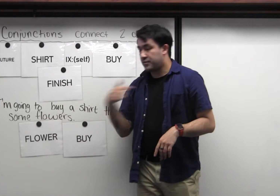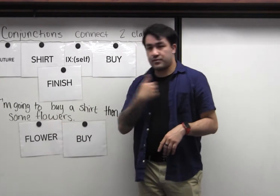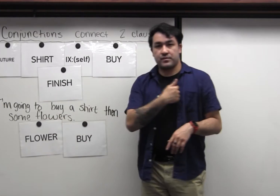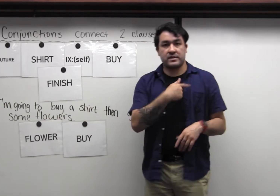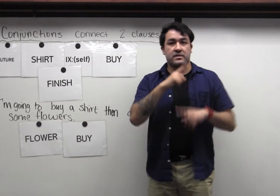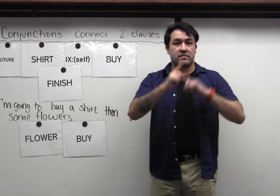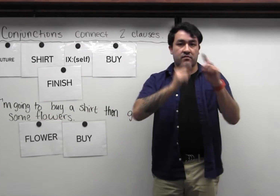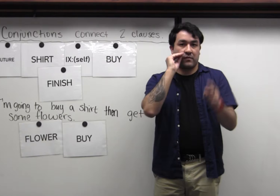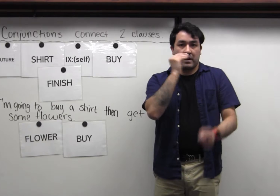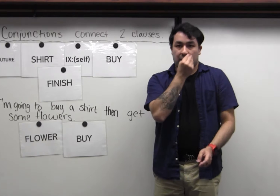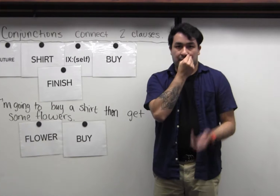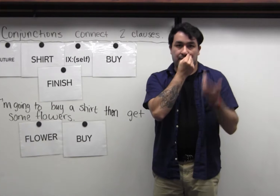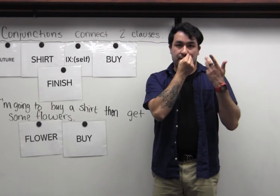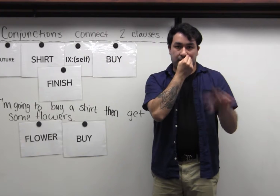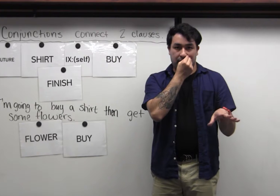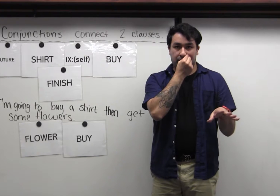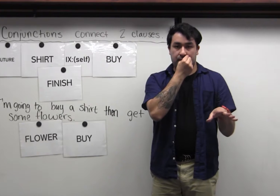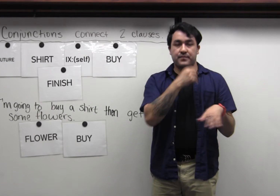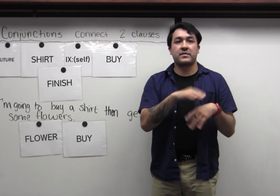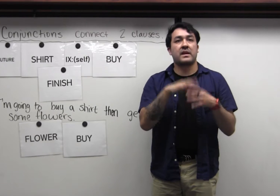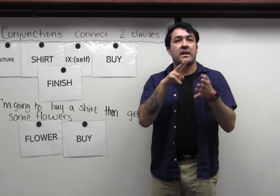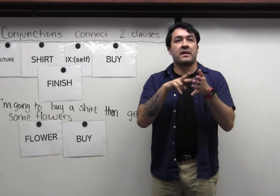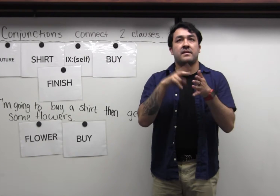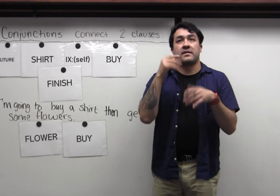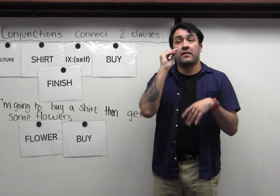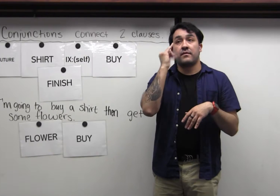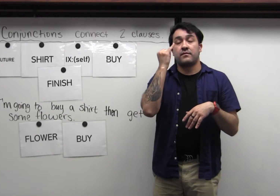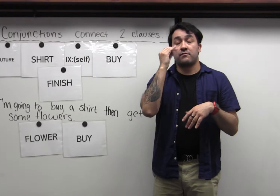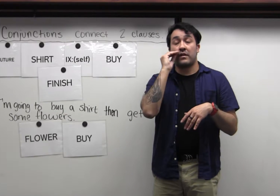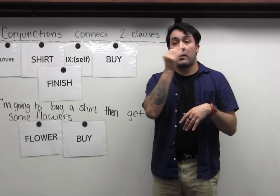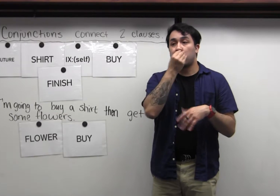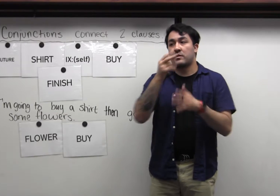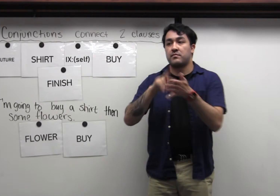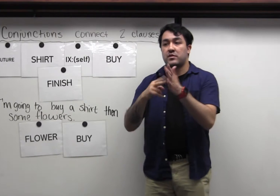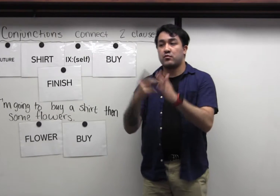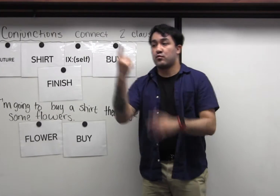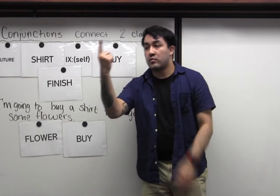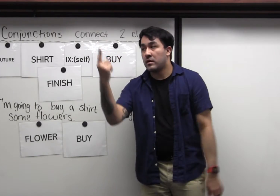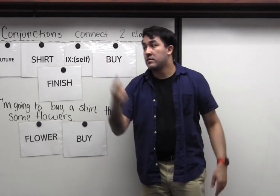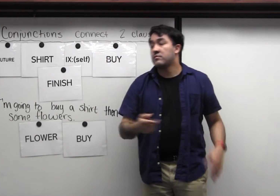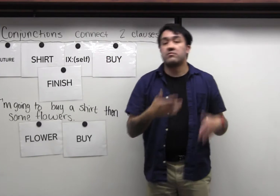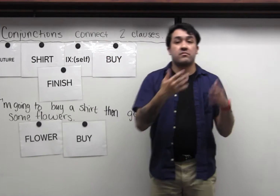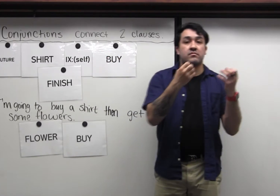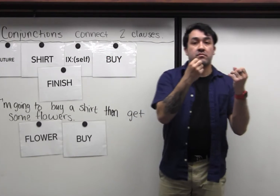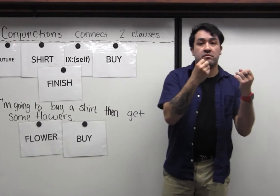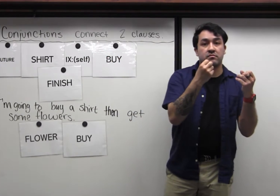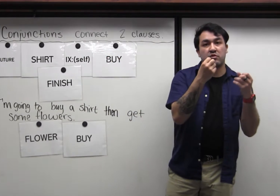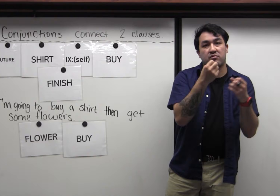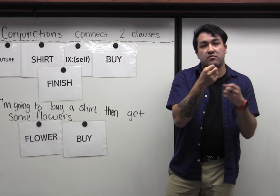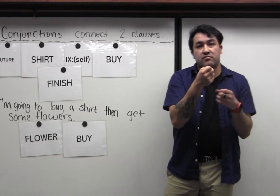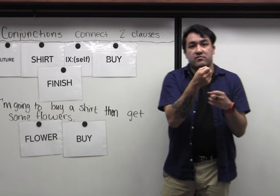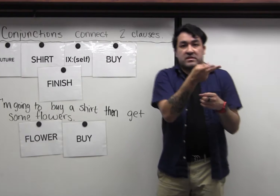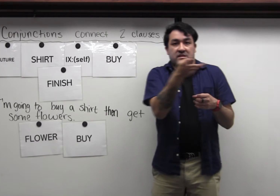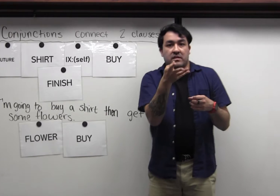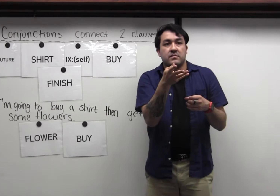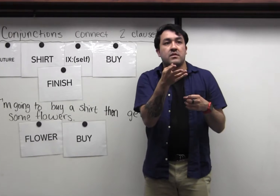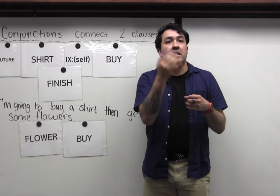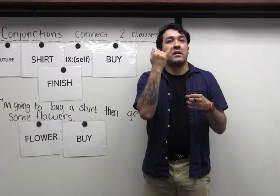just well, actually, technically, flower can mean one flower, and it can mean many flowers as